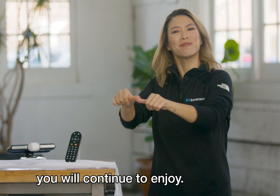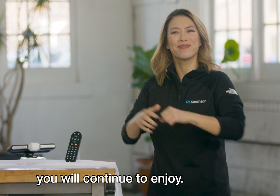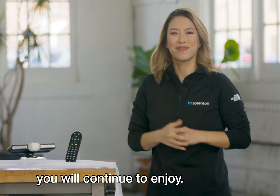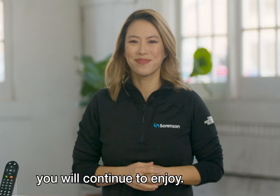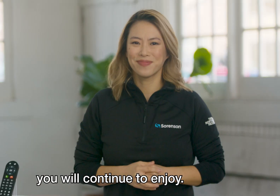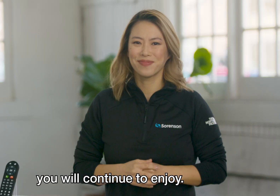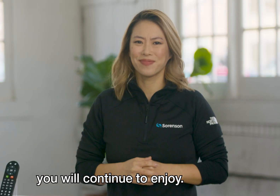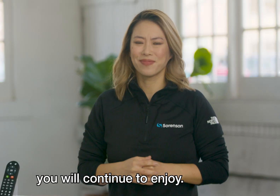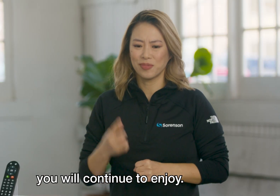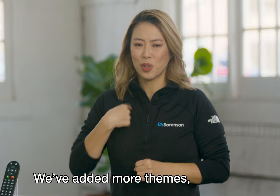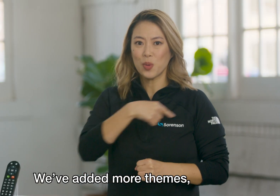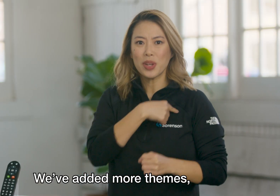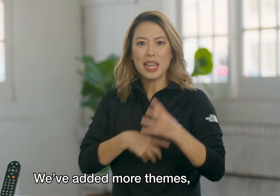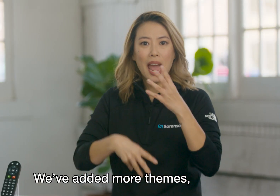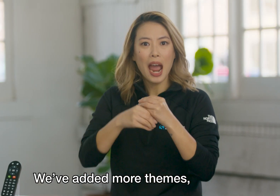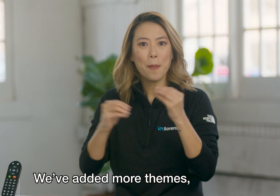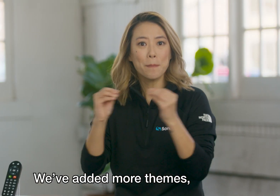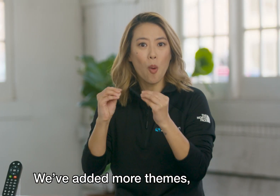enjoy. We've added more themes,